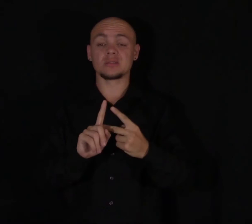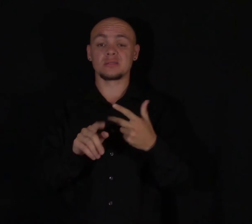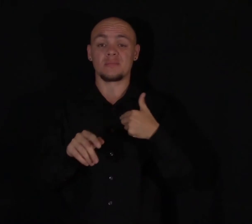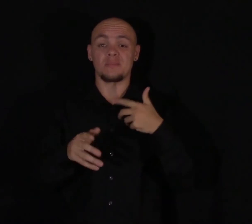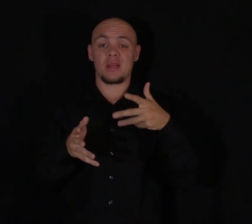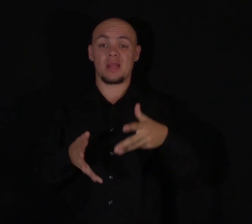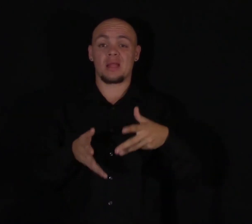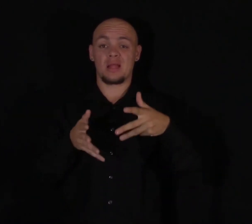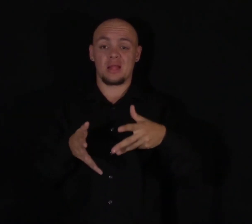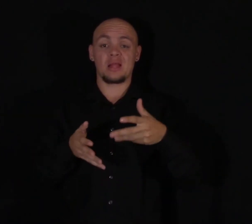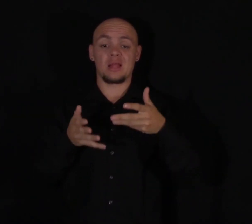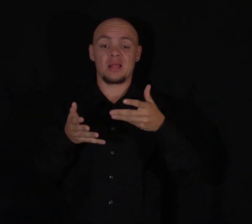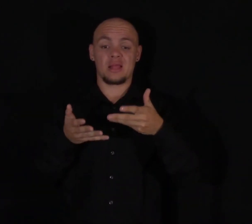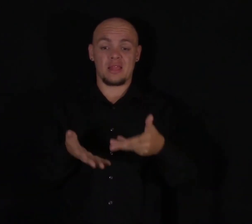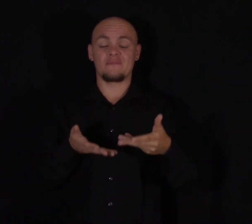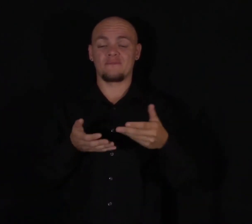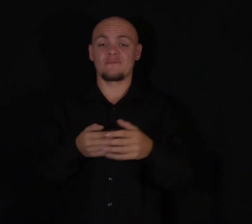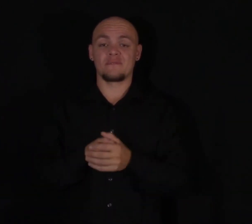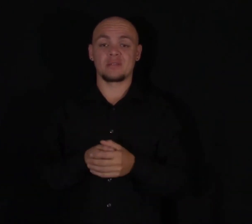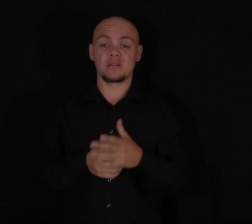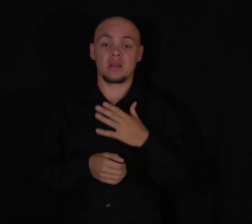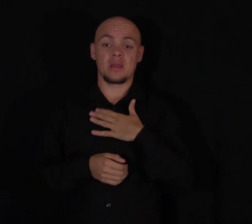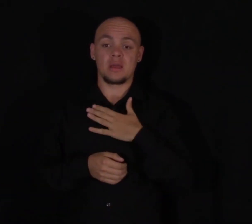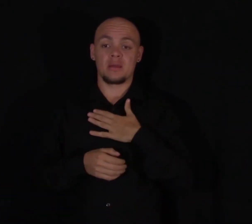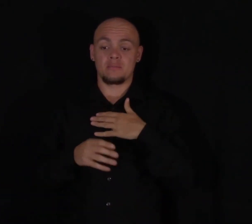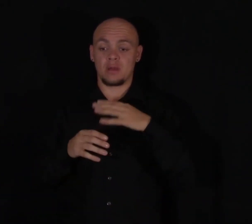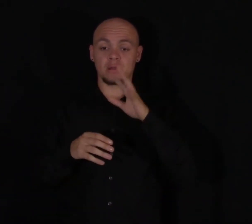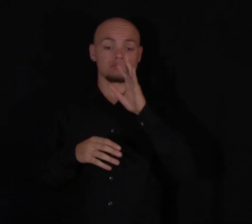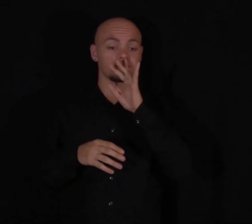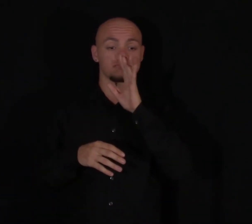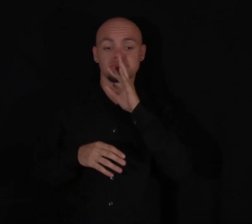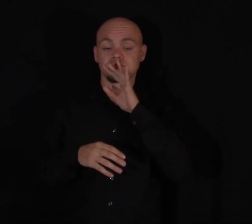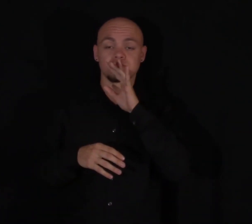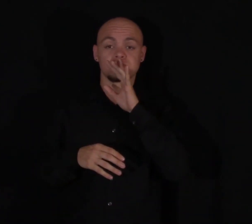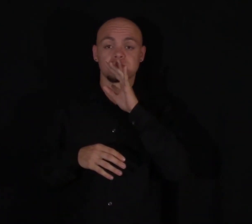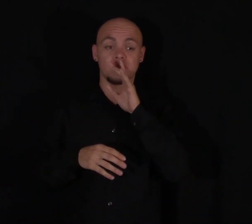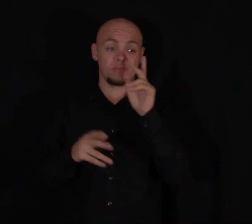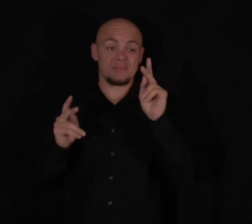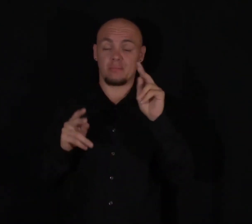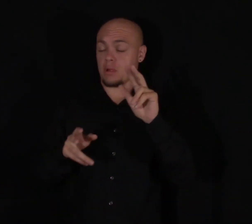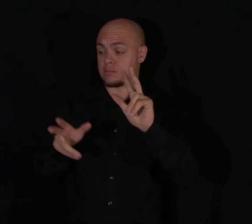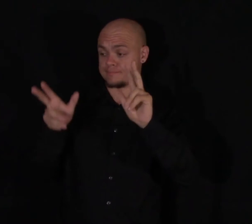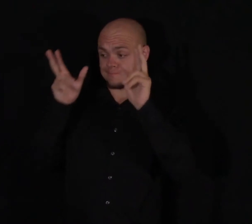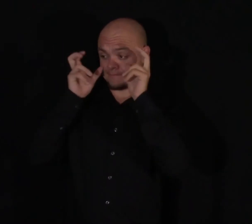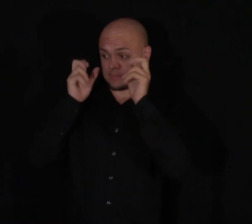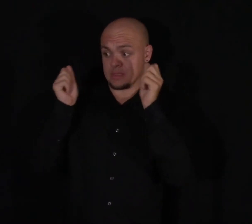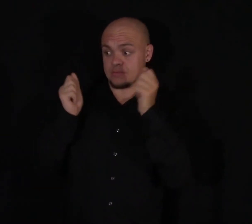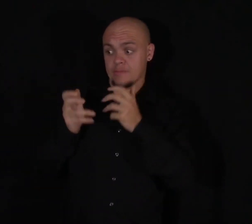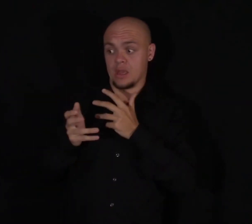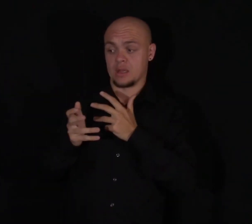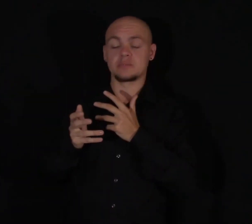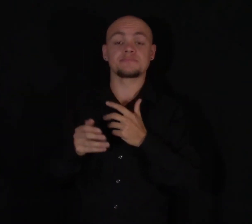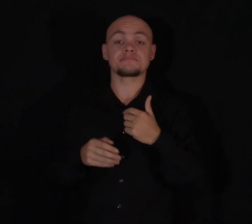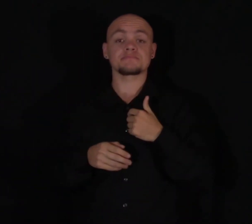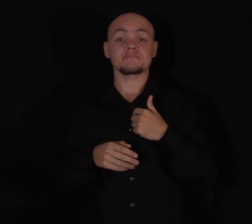My ravings, as I afterwards heard, were frightful. I called myself the murderer of William,